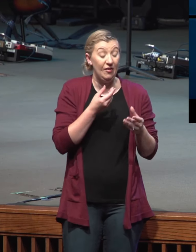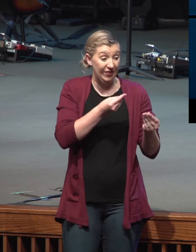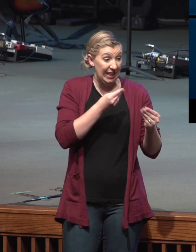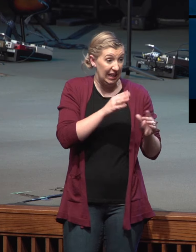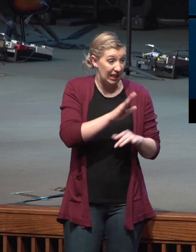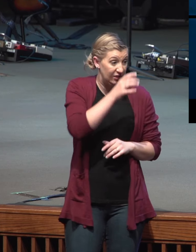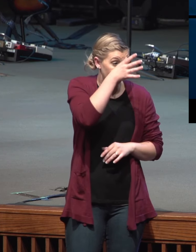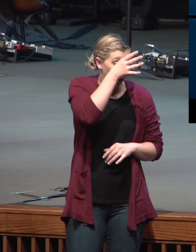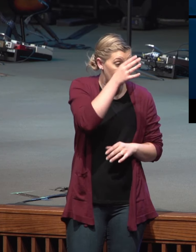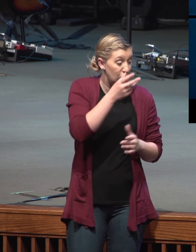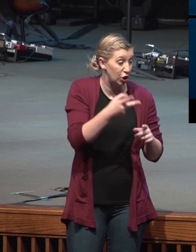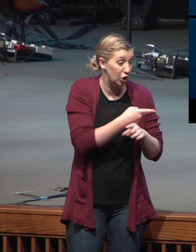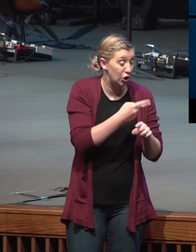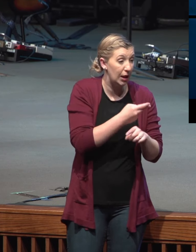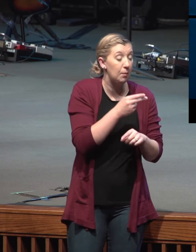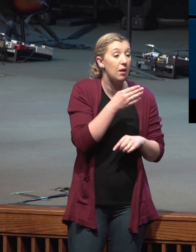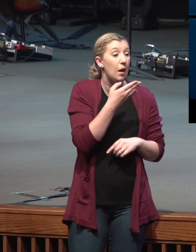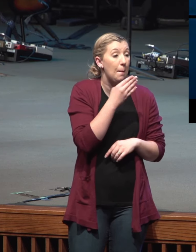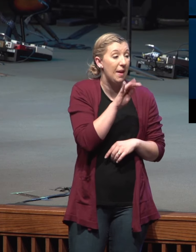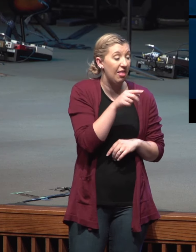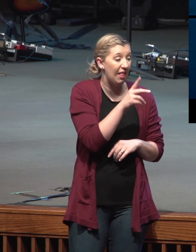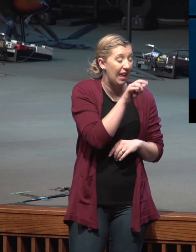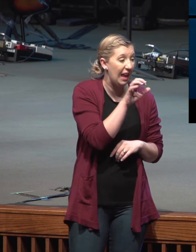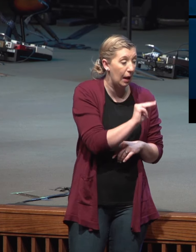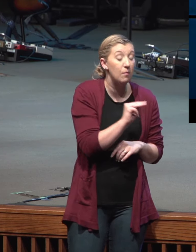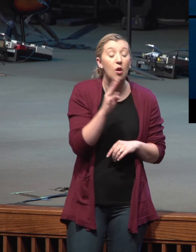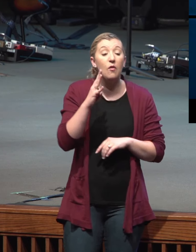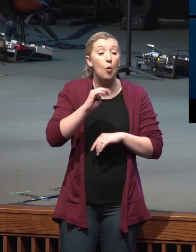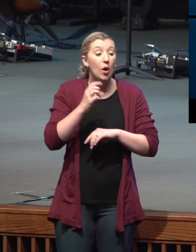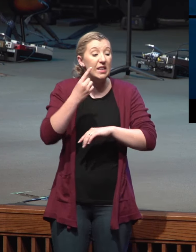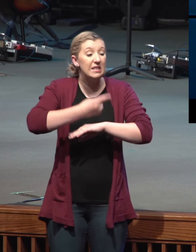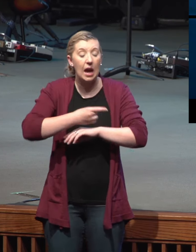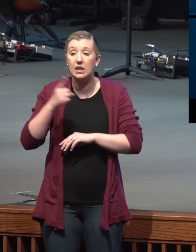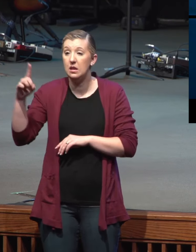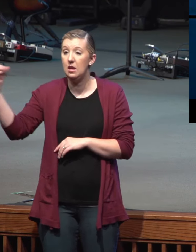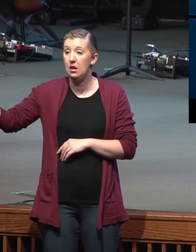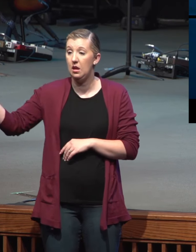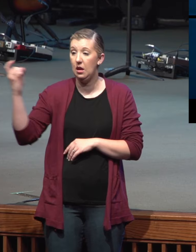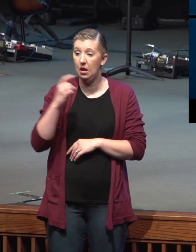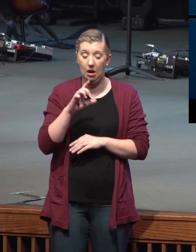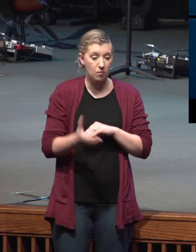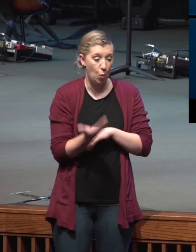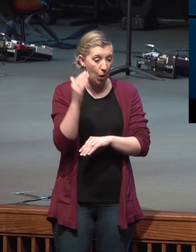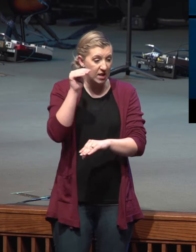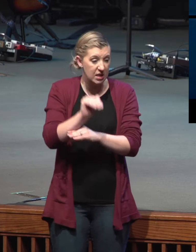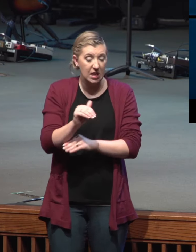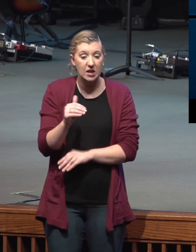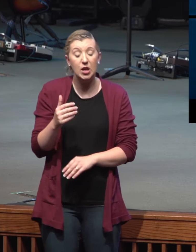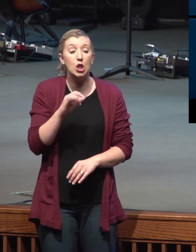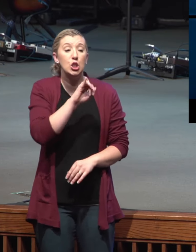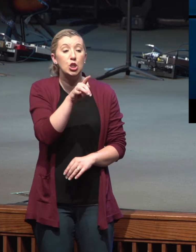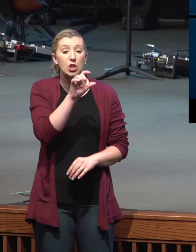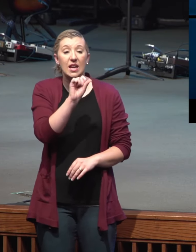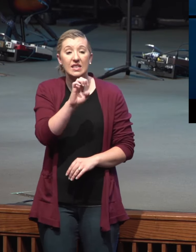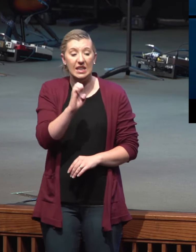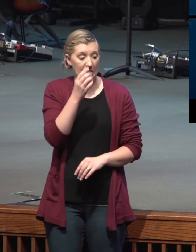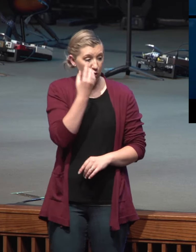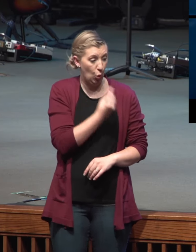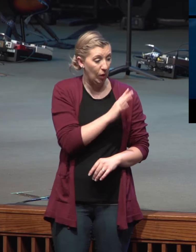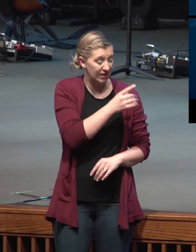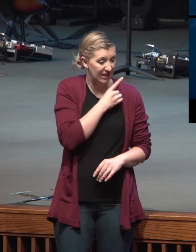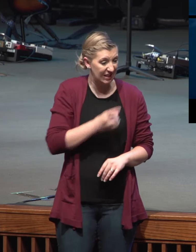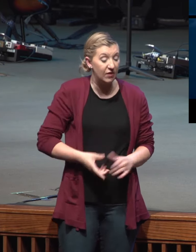Bethlehem. For 40 days, the Philistine came forward and took his stand morning and evening. And Jesse said to David, his son,